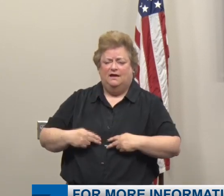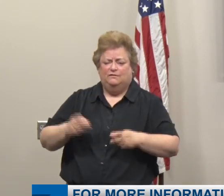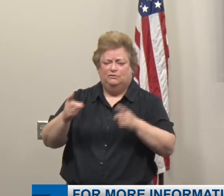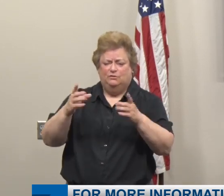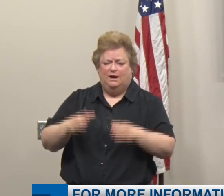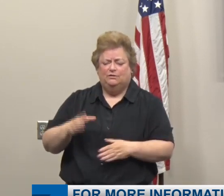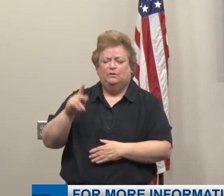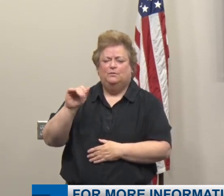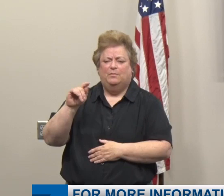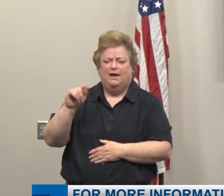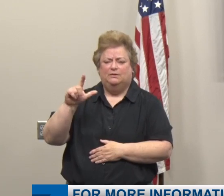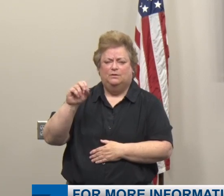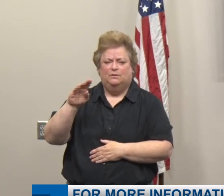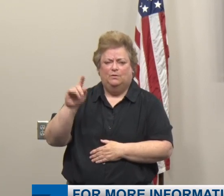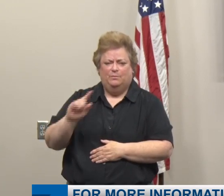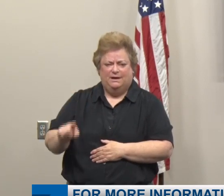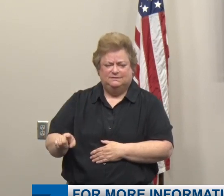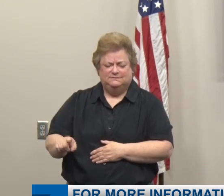Lopez